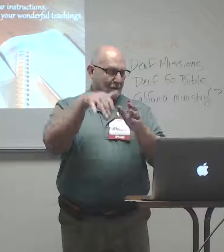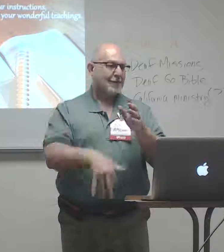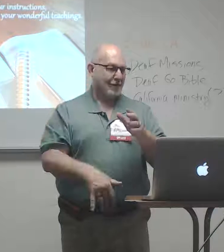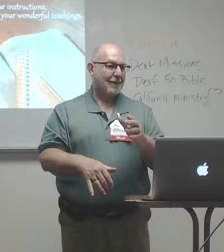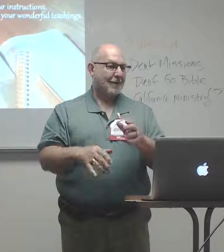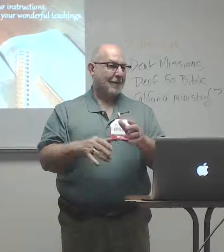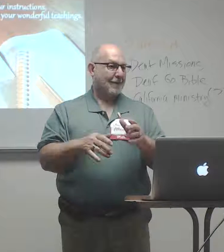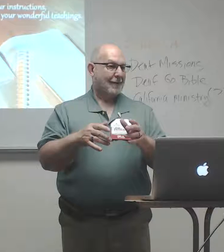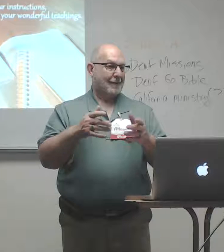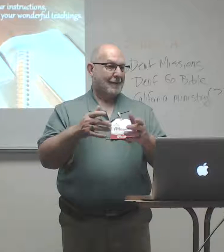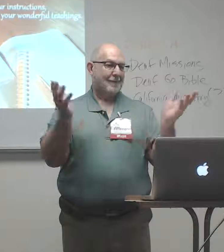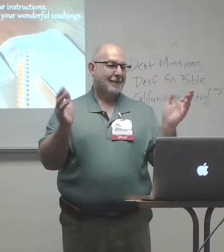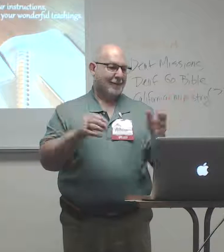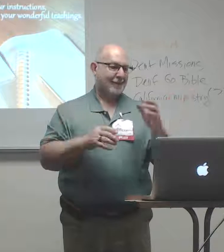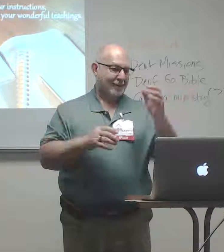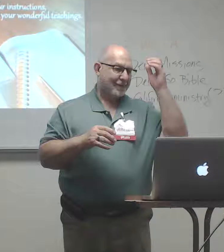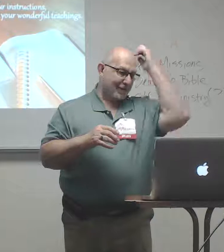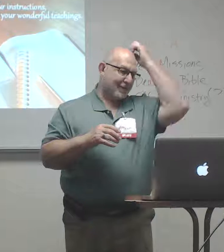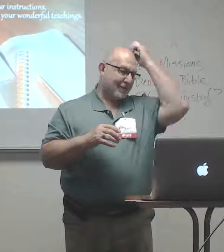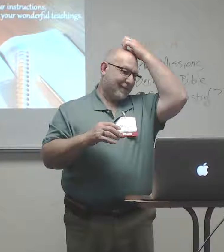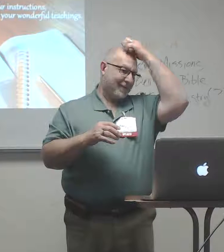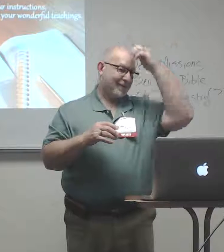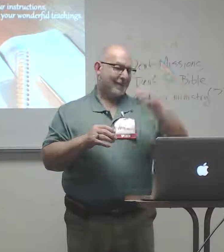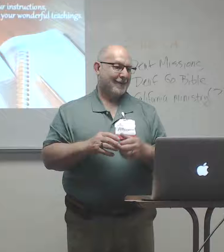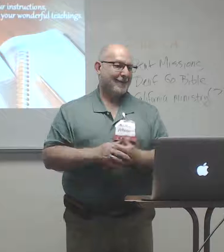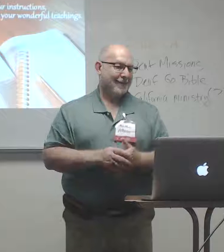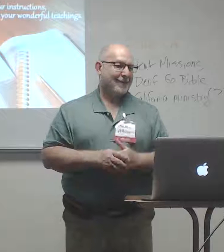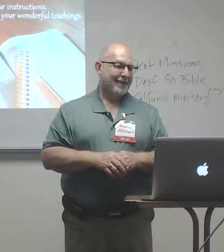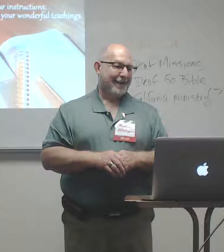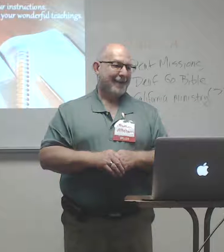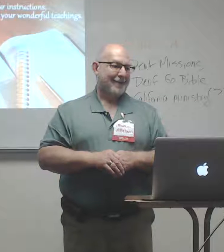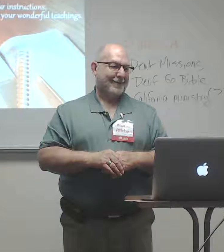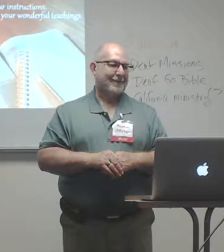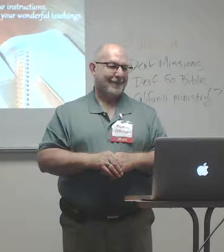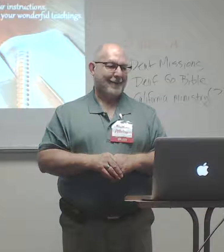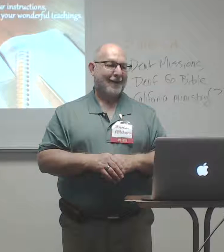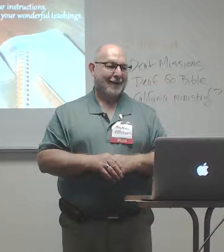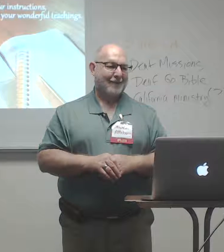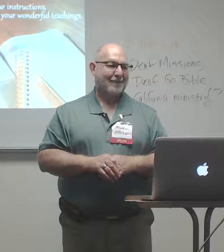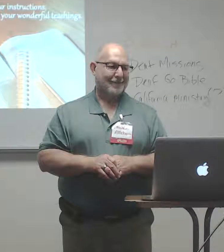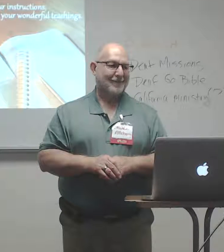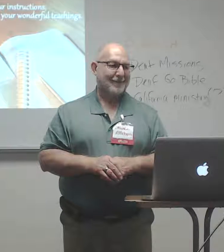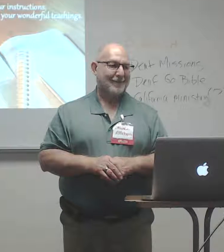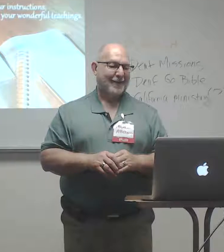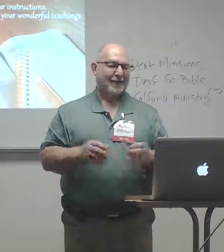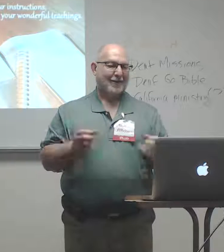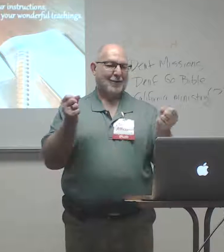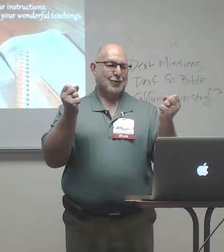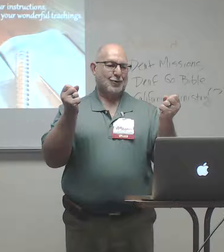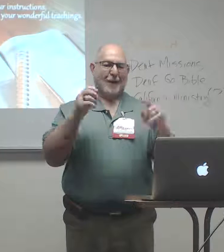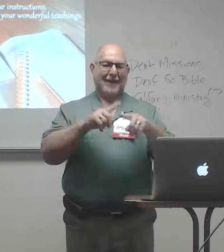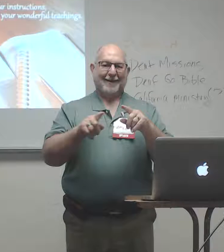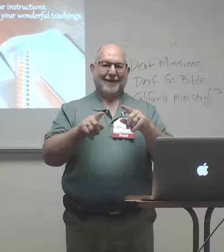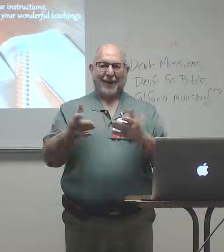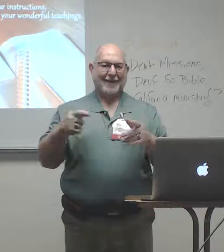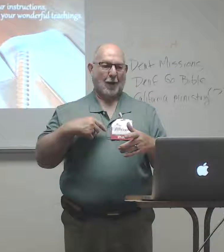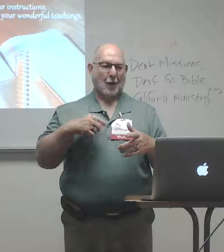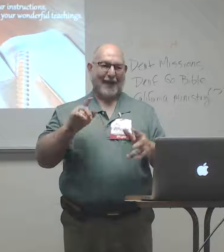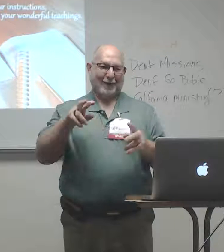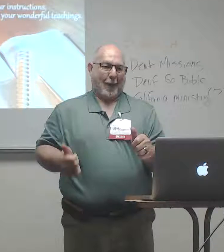you look at all these comments and you say, people are asking questions. People want to know what's the connection there. How do we connect there? There's different things that we need to